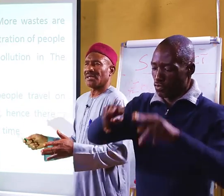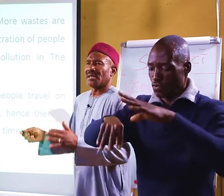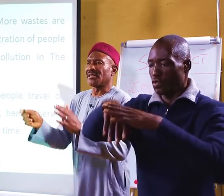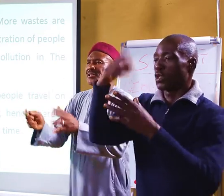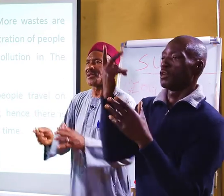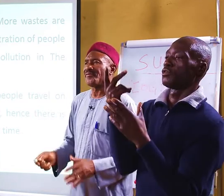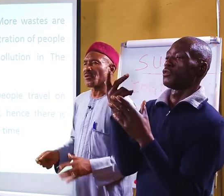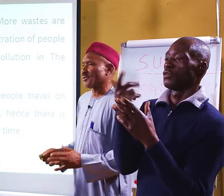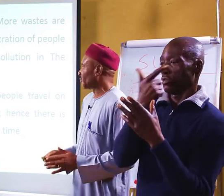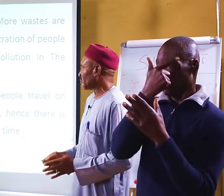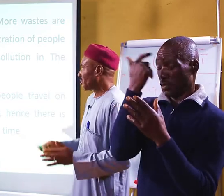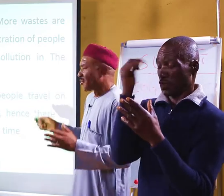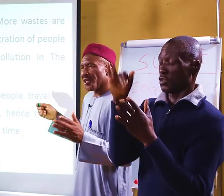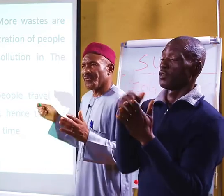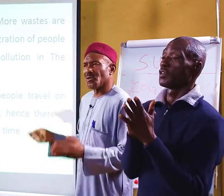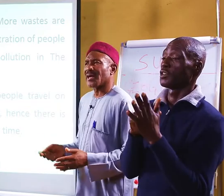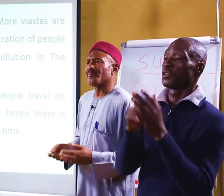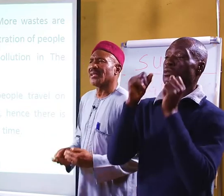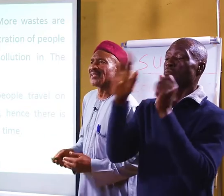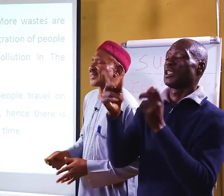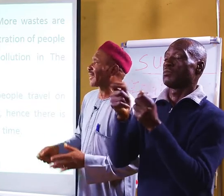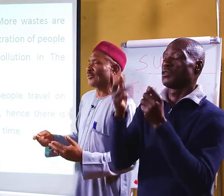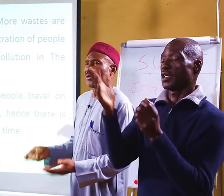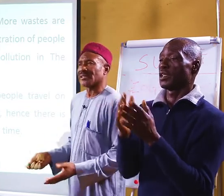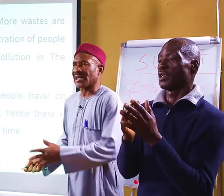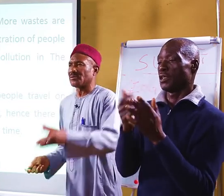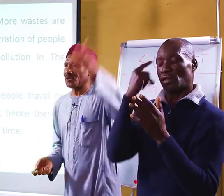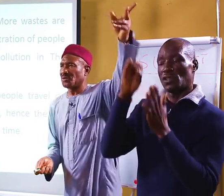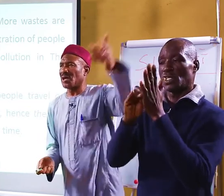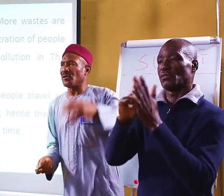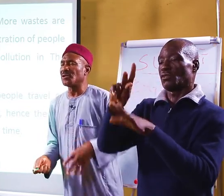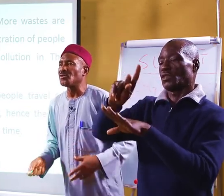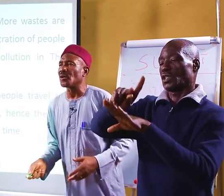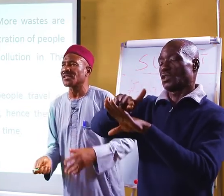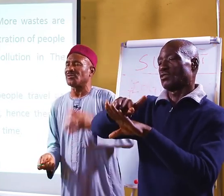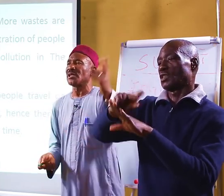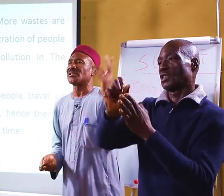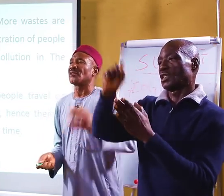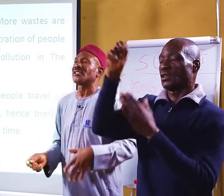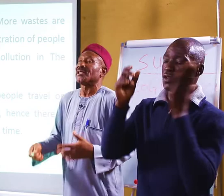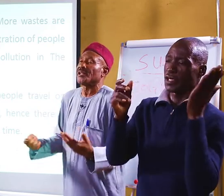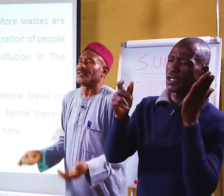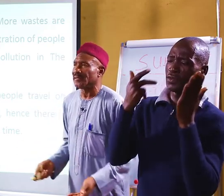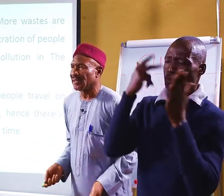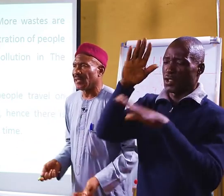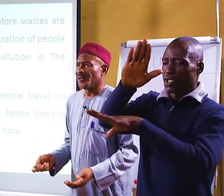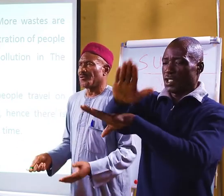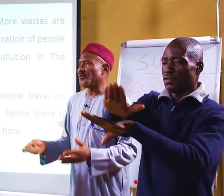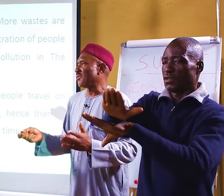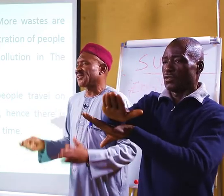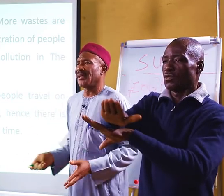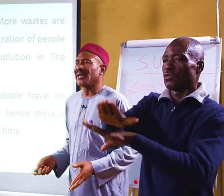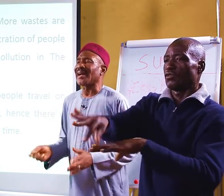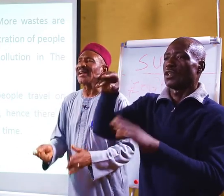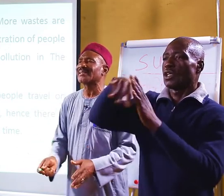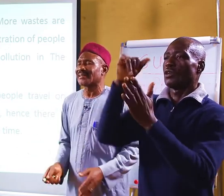about this traffic congestion. If you look at places like Kaduna South, you are going towards Kaduna South in the evening, you